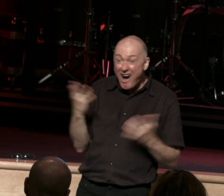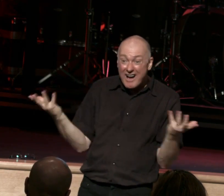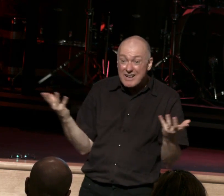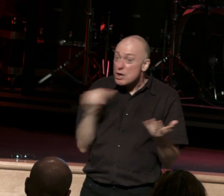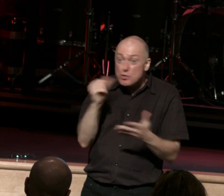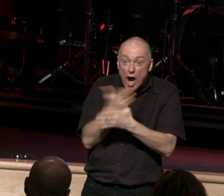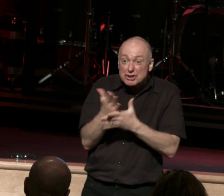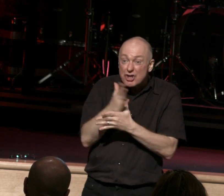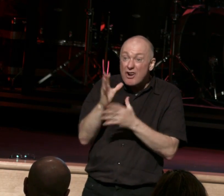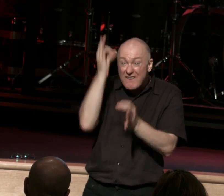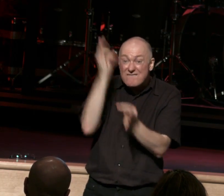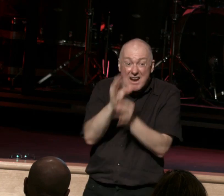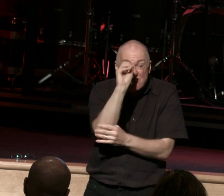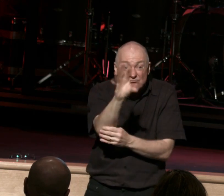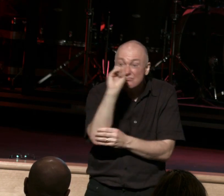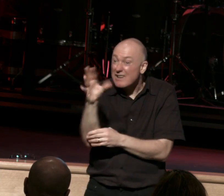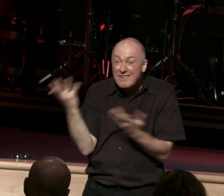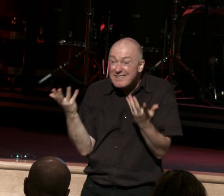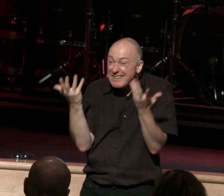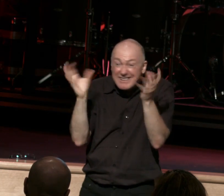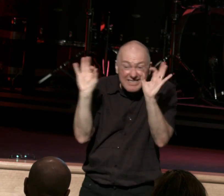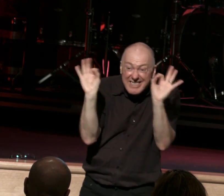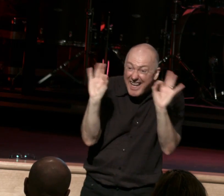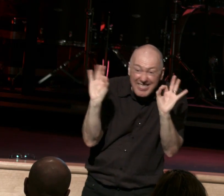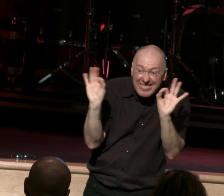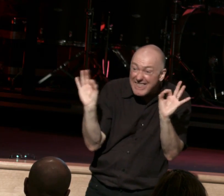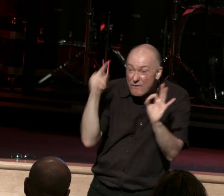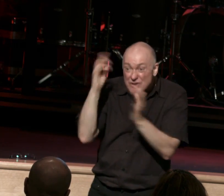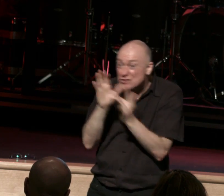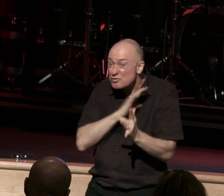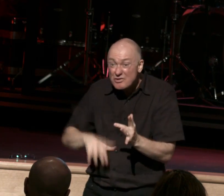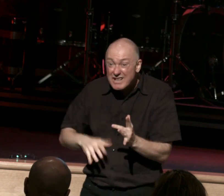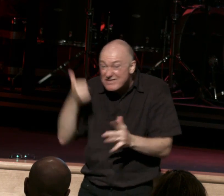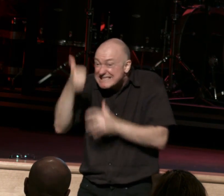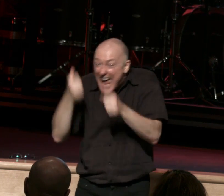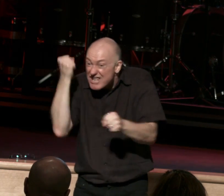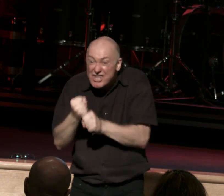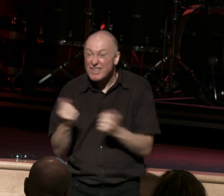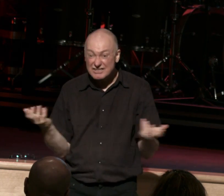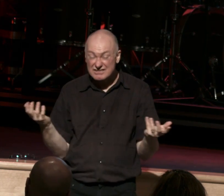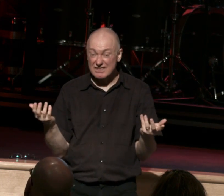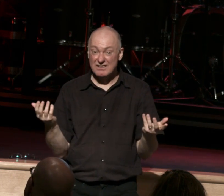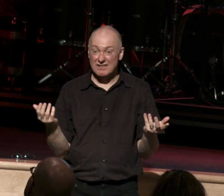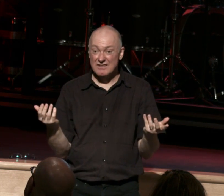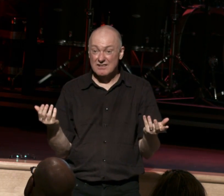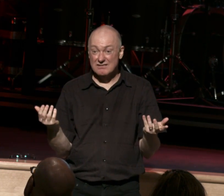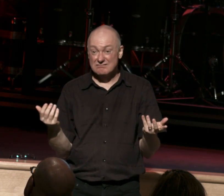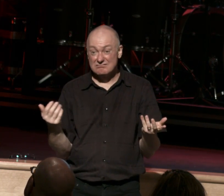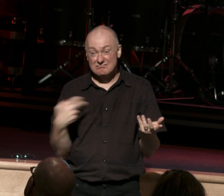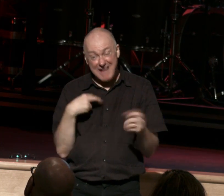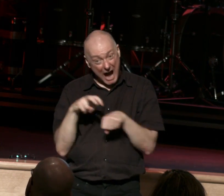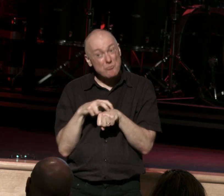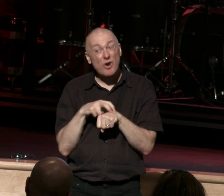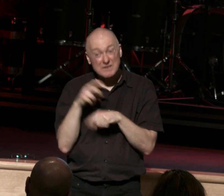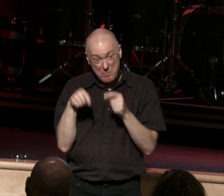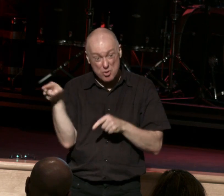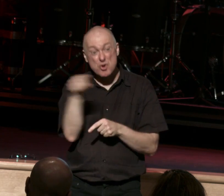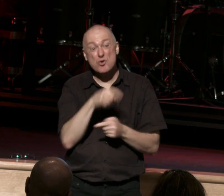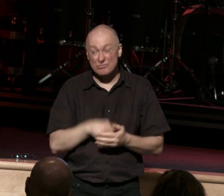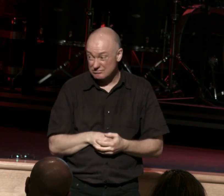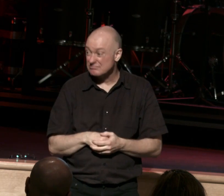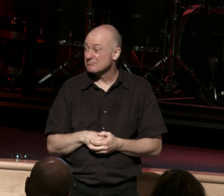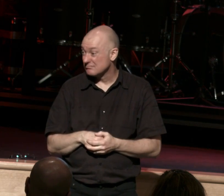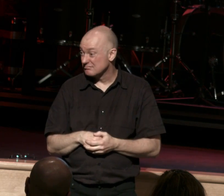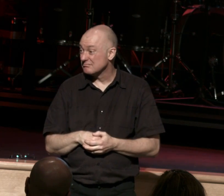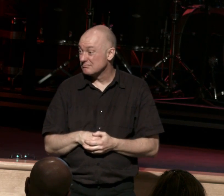hunger or not wanting to share your faith or just there's no substantial fruit for Jesus Christ of any kind like over a period of 10 years, I get nervous.